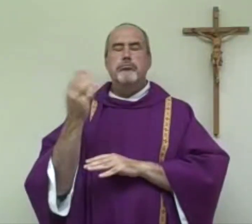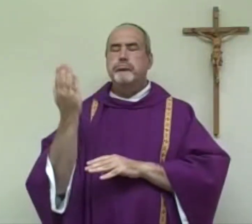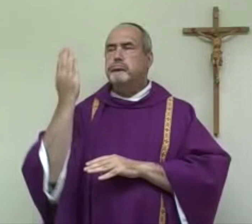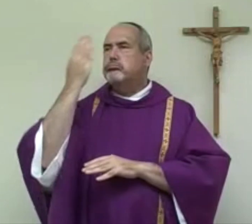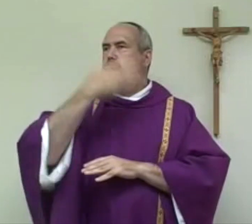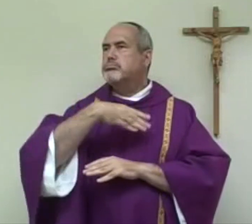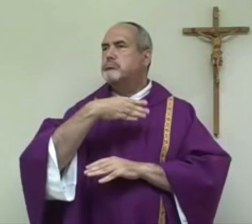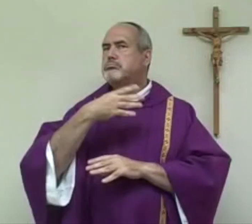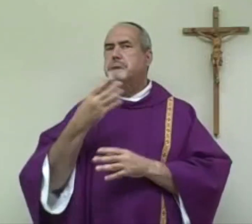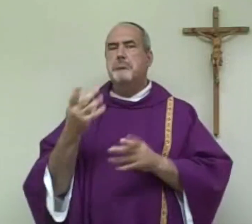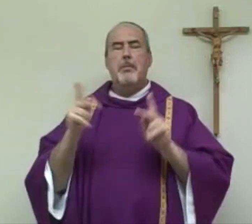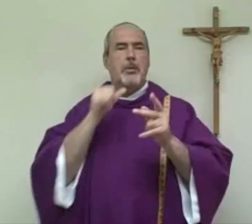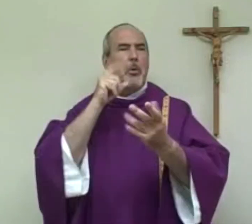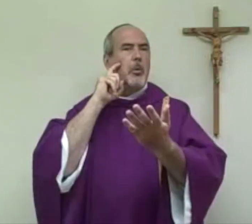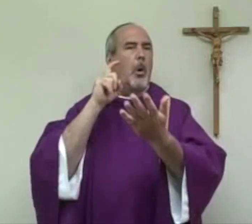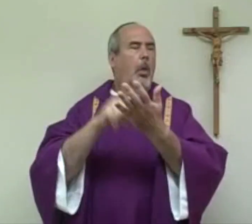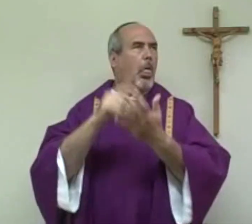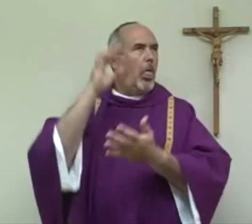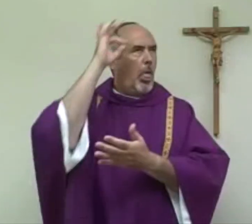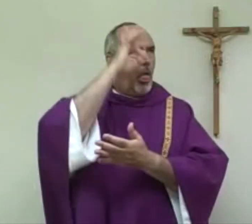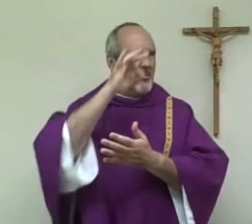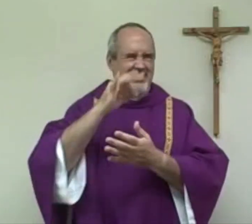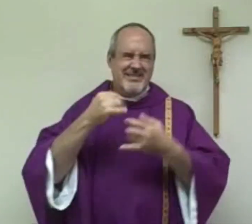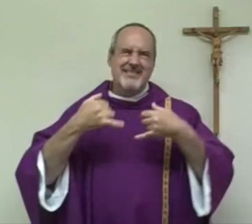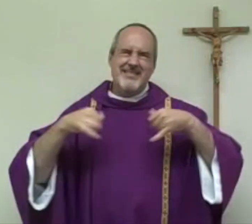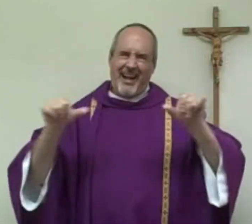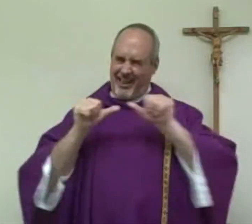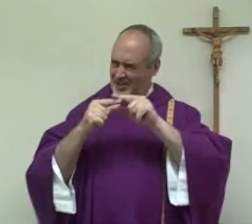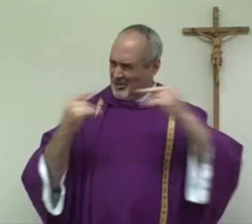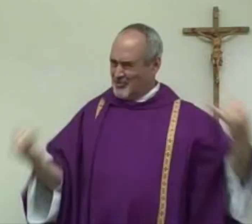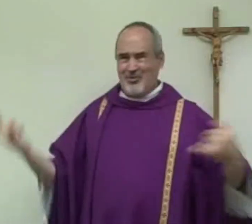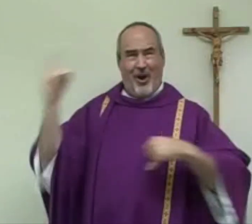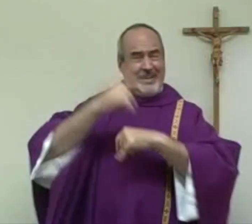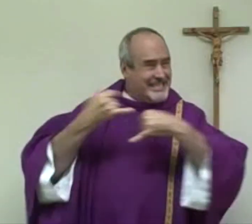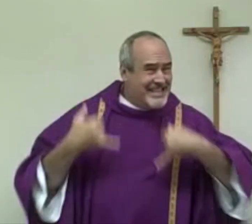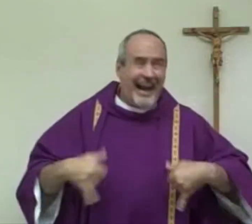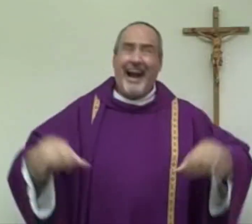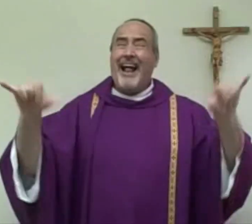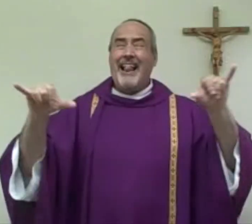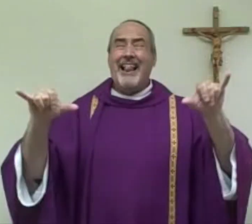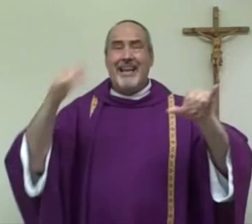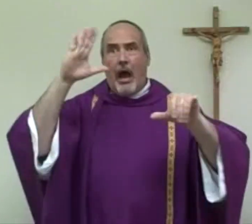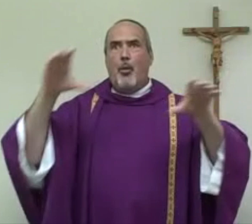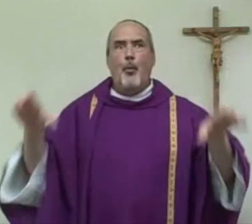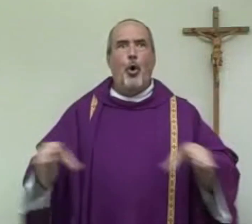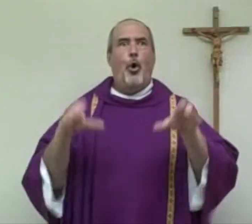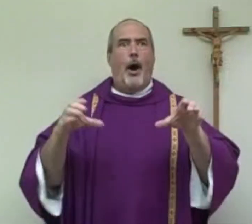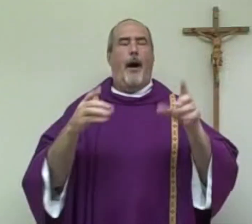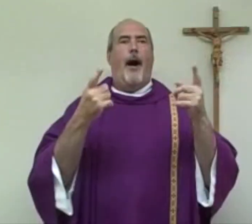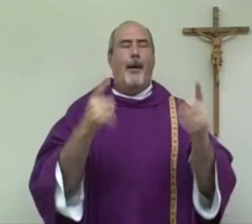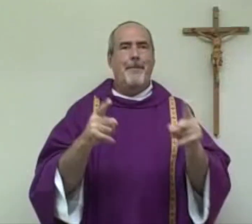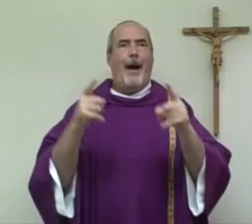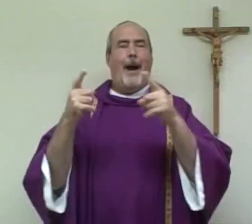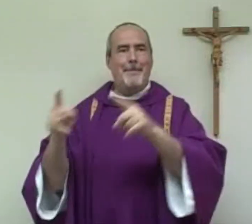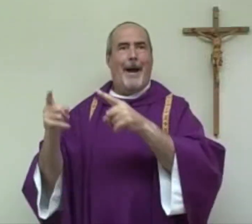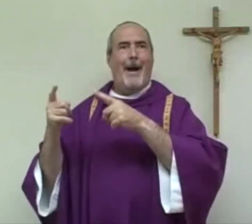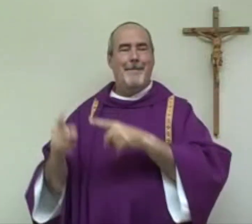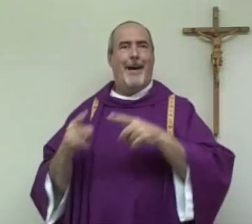very mysterious, quiet way, in such a way that people don't notice. Even to this day, when